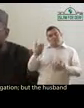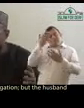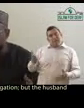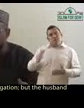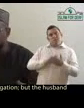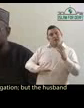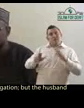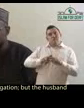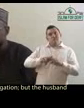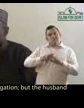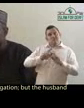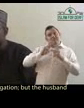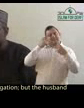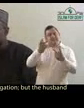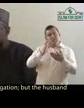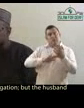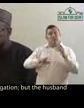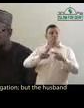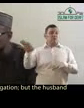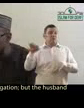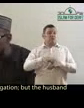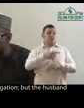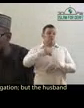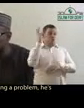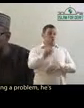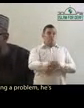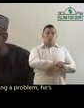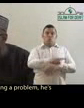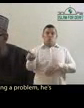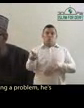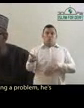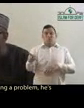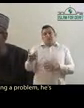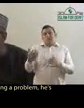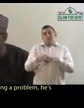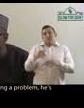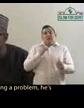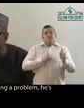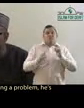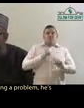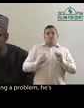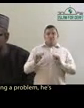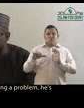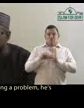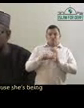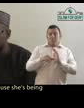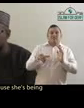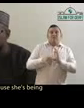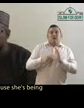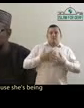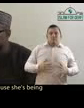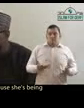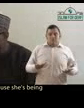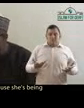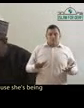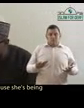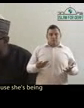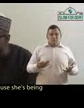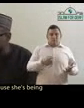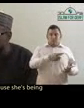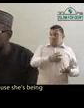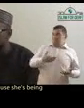an obligation. But the husband comes in and says, no. He's being arrogant. He's being a problem. He's being difficult. She's